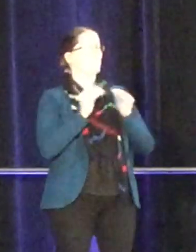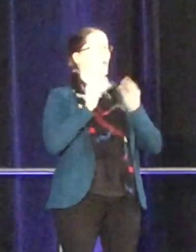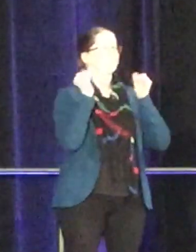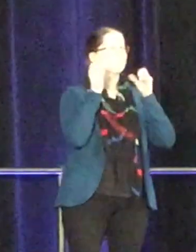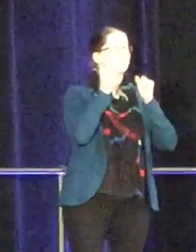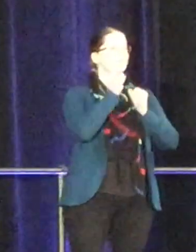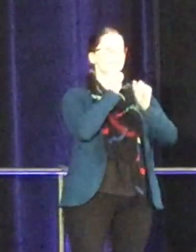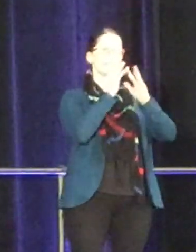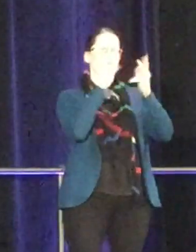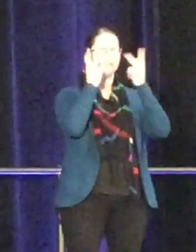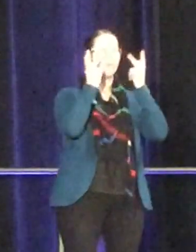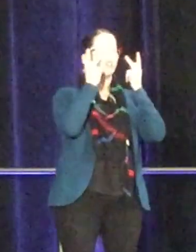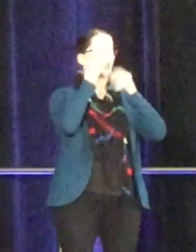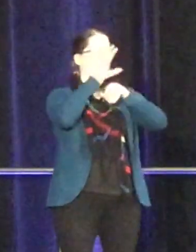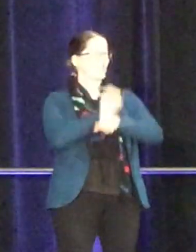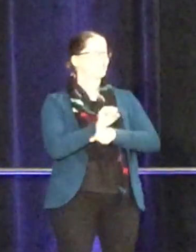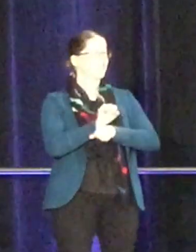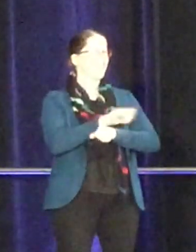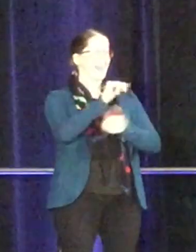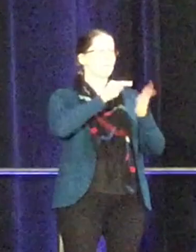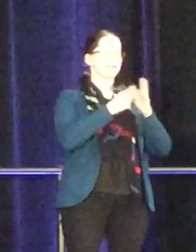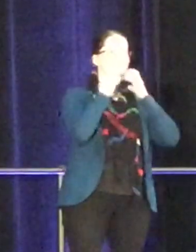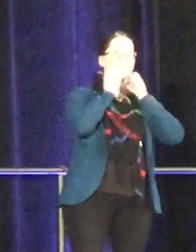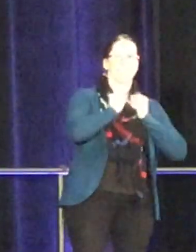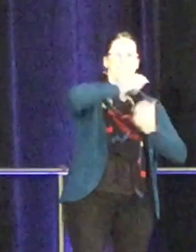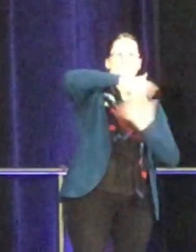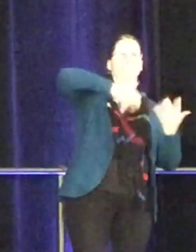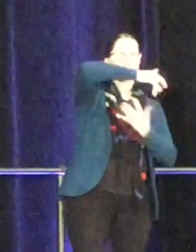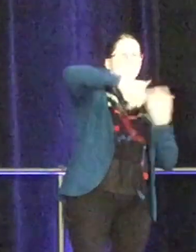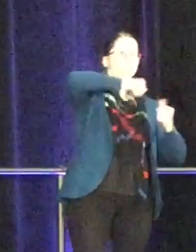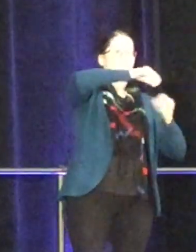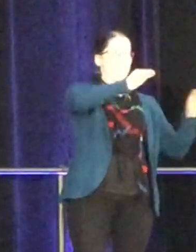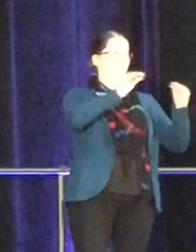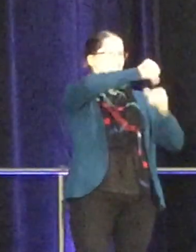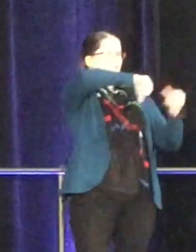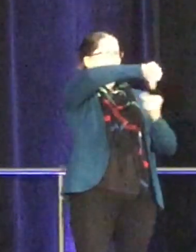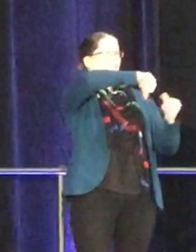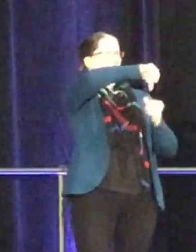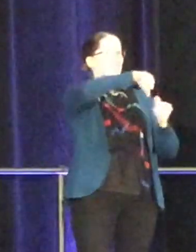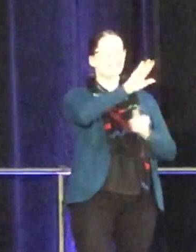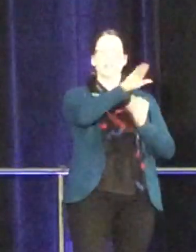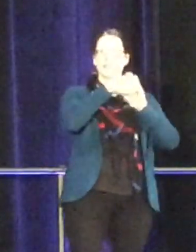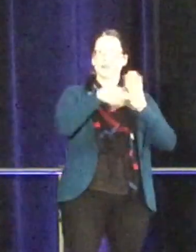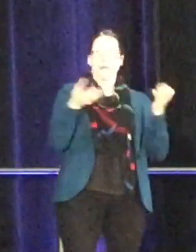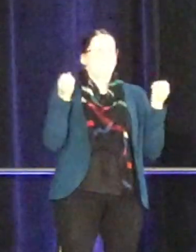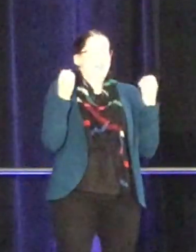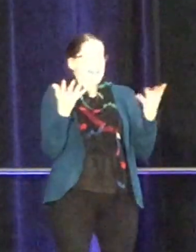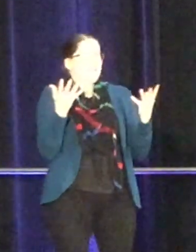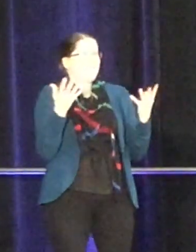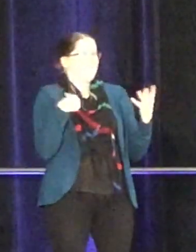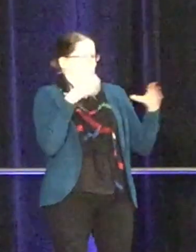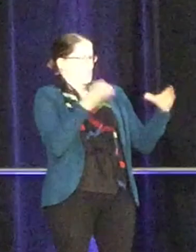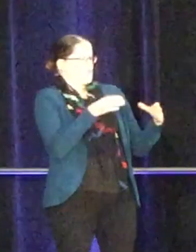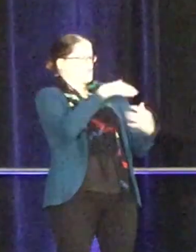been passed down. These are sociocentric cultures. You have a lot of students who are coming from sociocentric cultures in your schools,